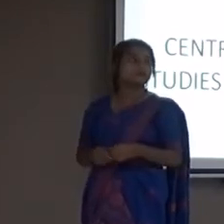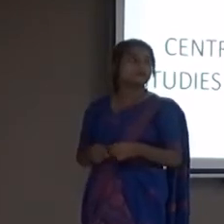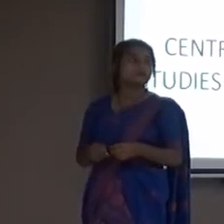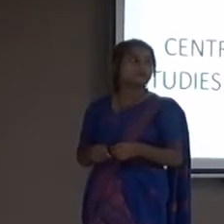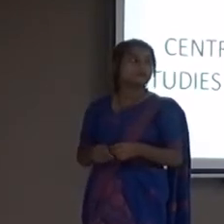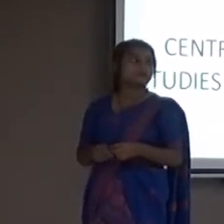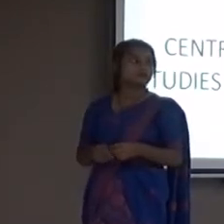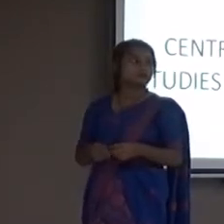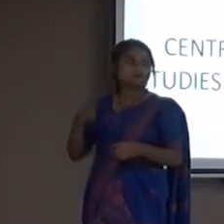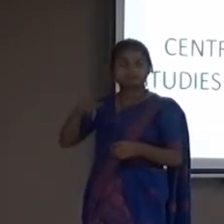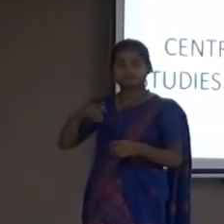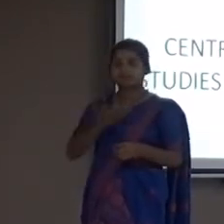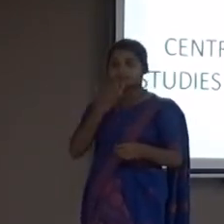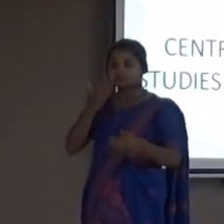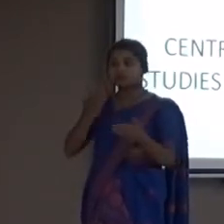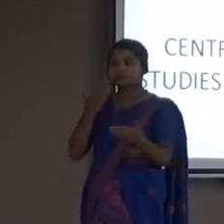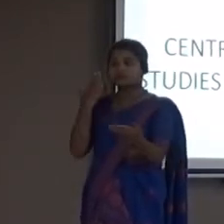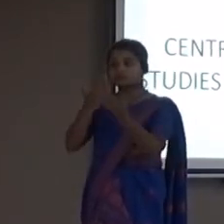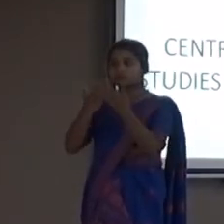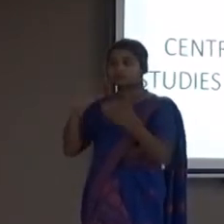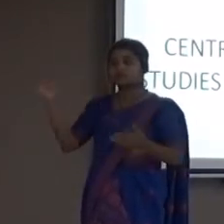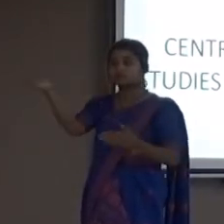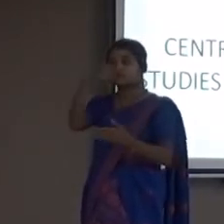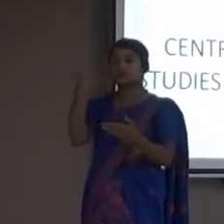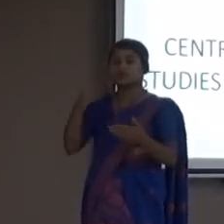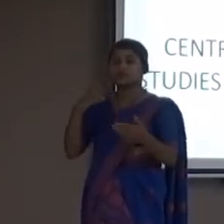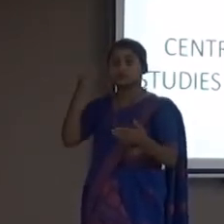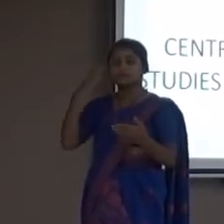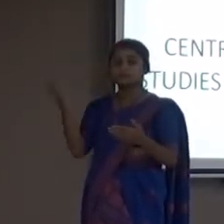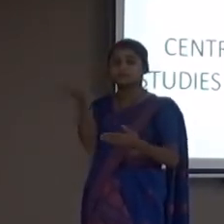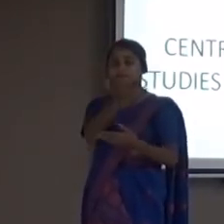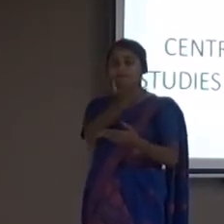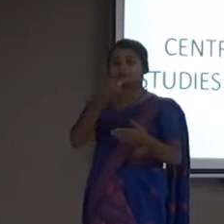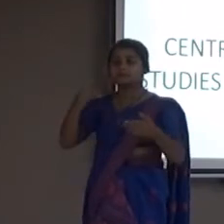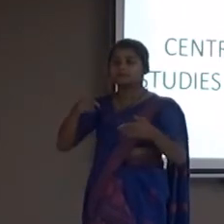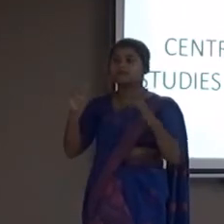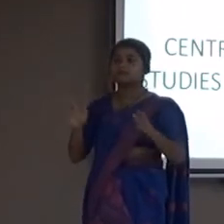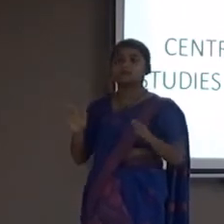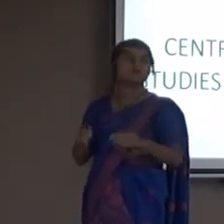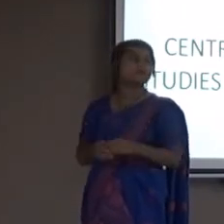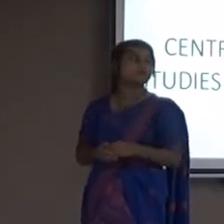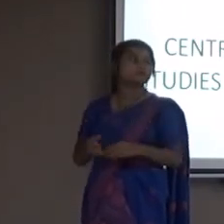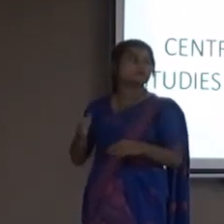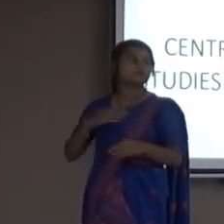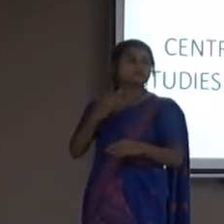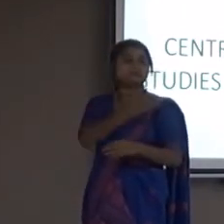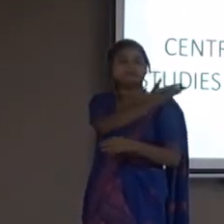these words, I would like to thank all Honorable Chief Justice Sir, Justice Bhuyan Sir,